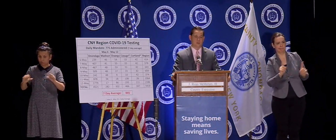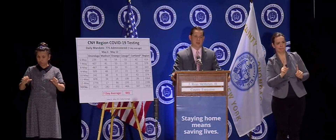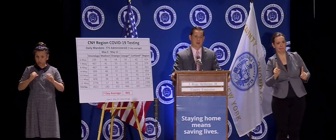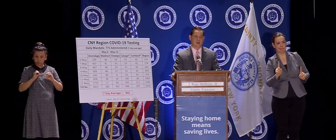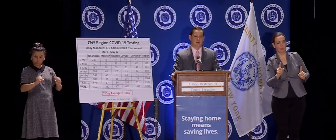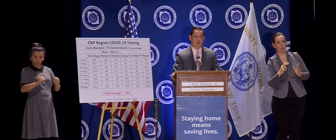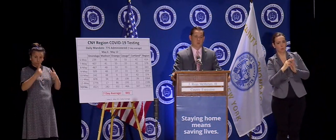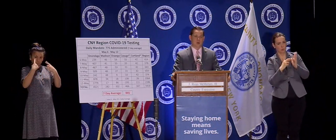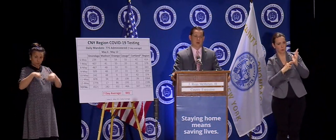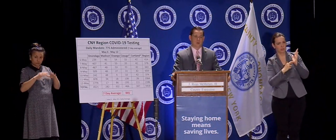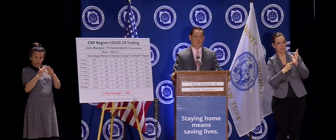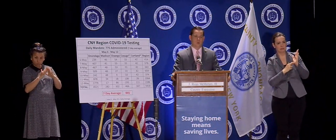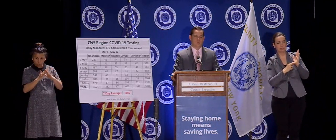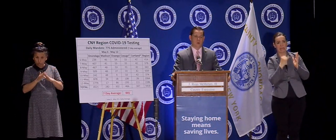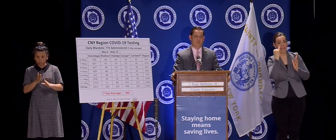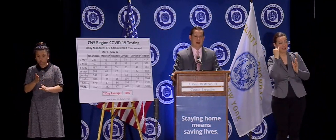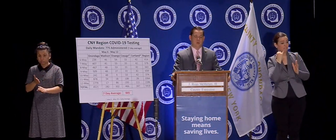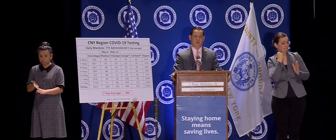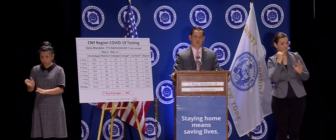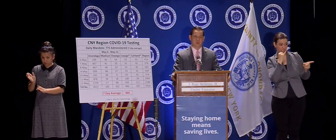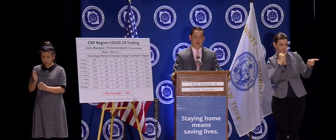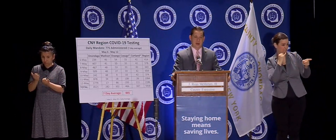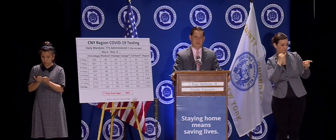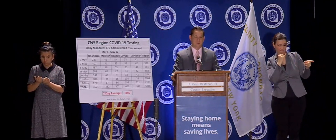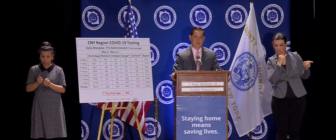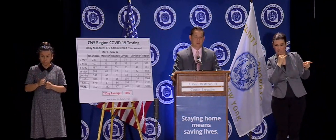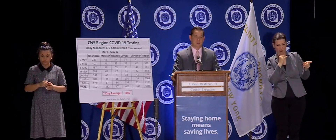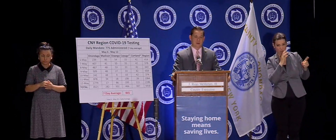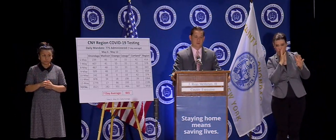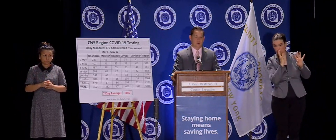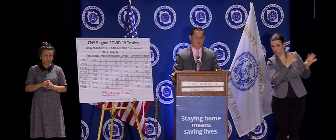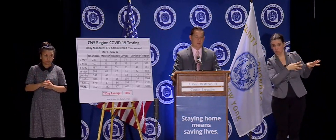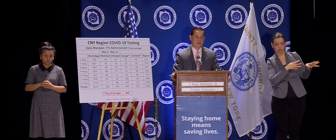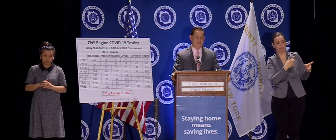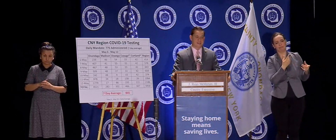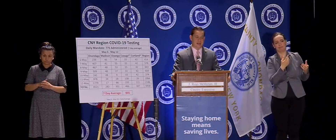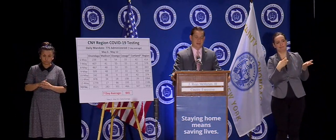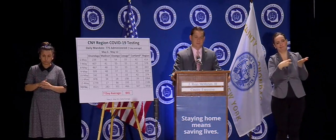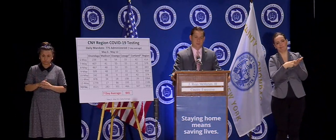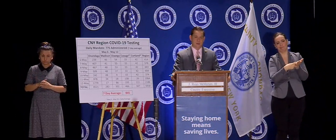we understand what powers we have given to